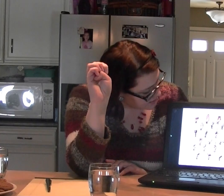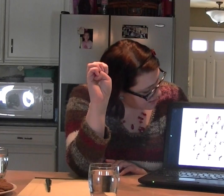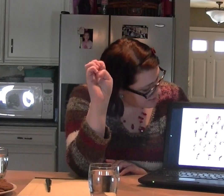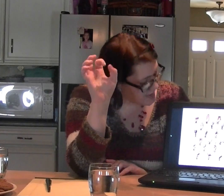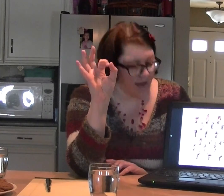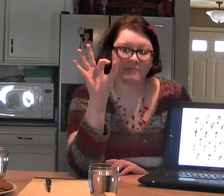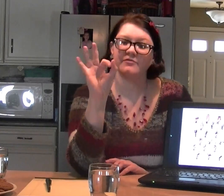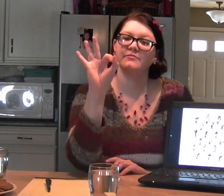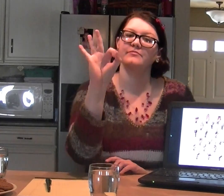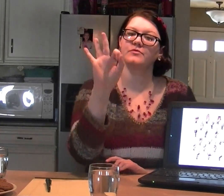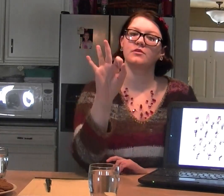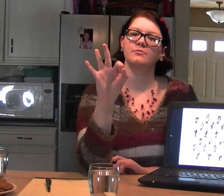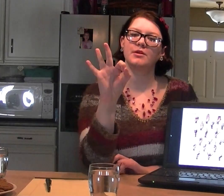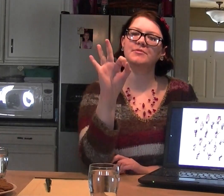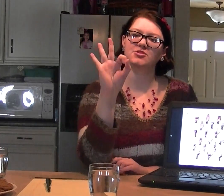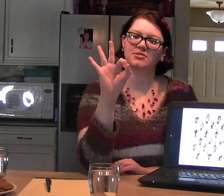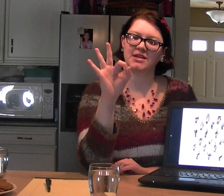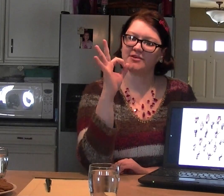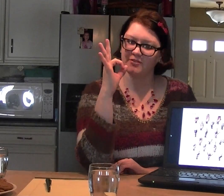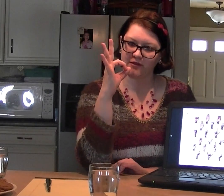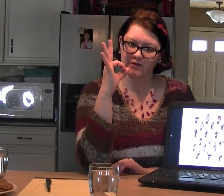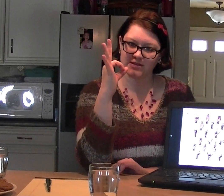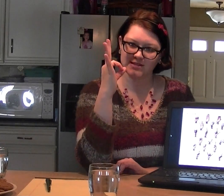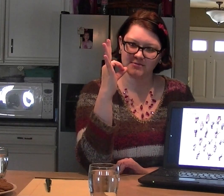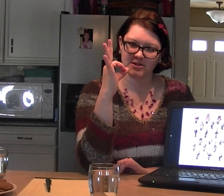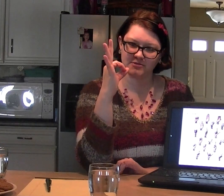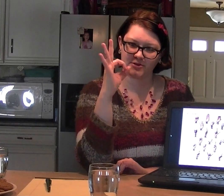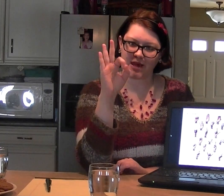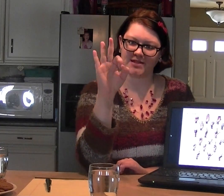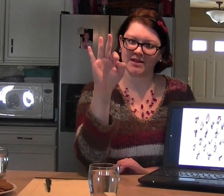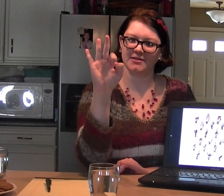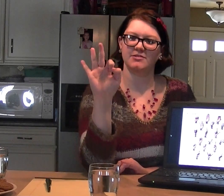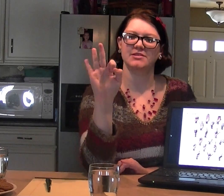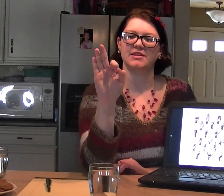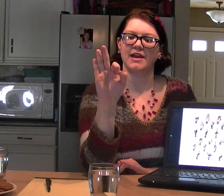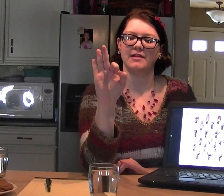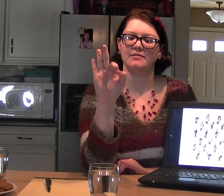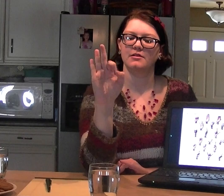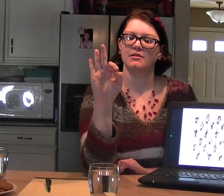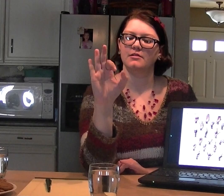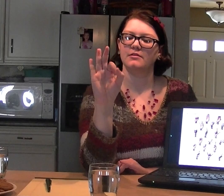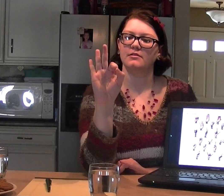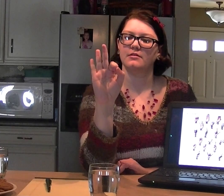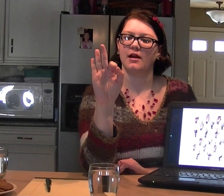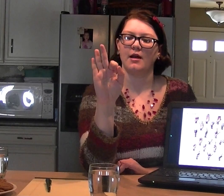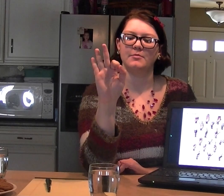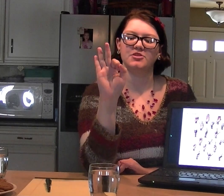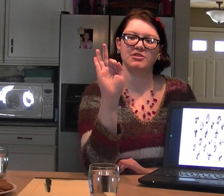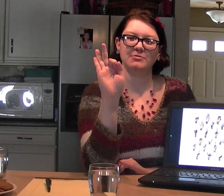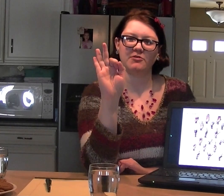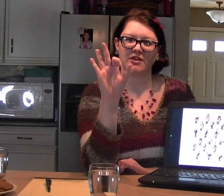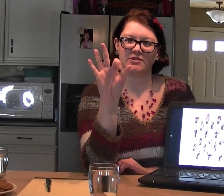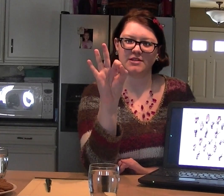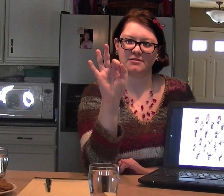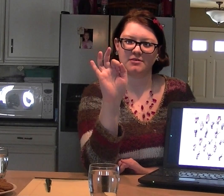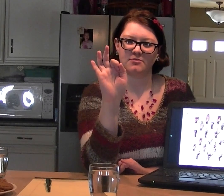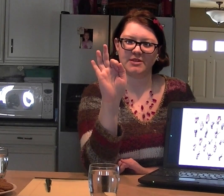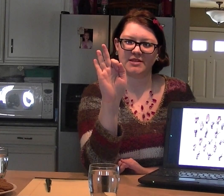that. F pretty much looks like, if you've ever seen somebody do an OK sign, it looks like that. But you keep your fingers in a little bit